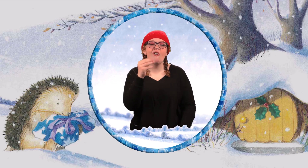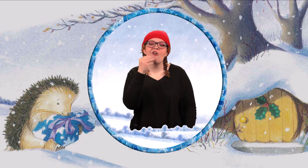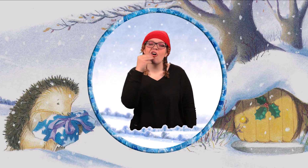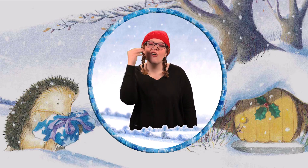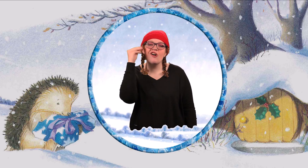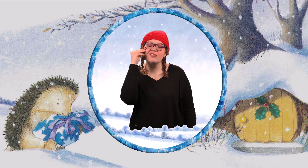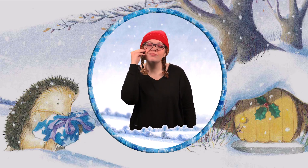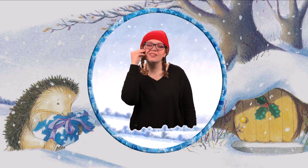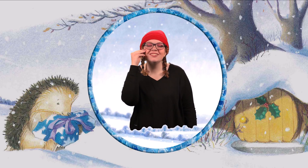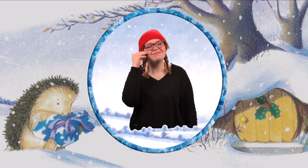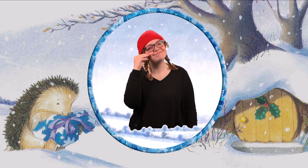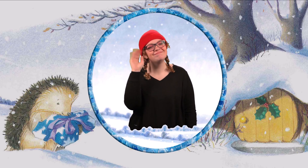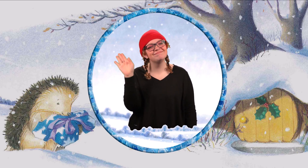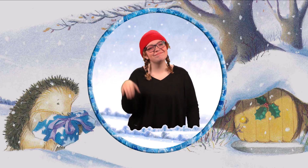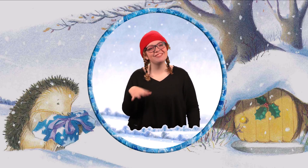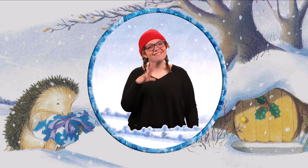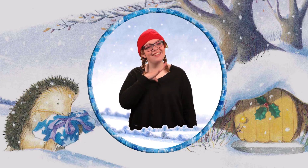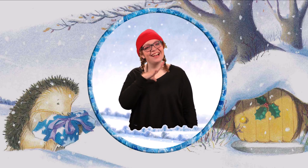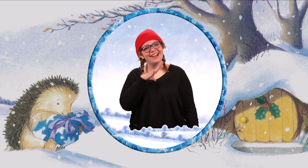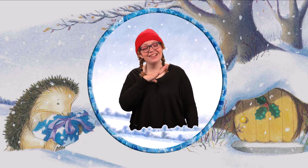Rabbit was out.